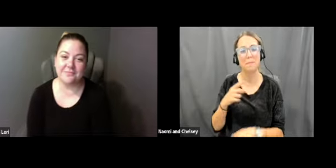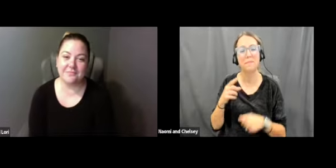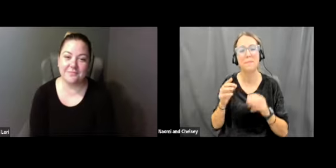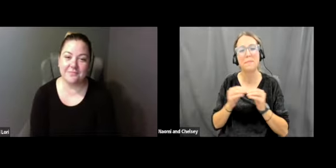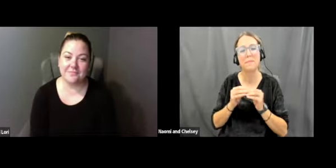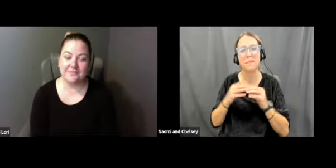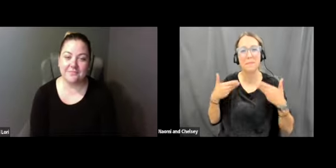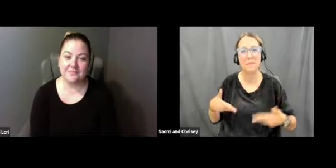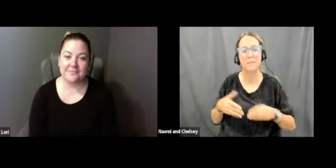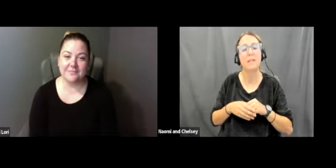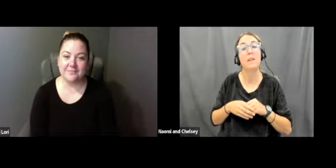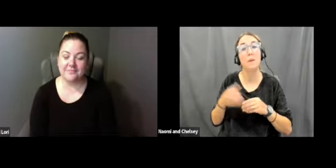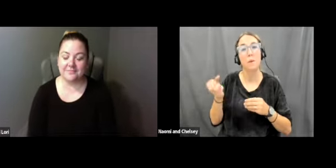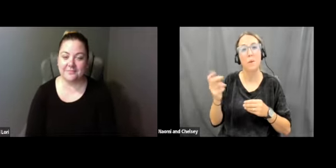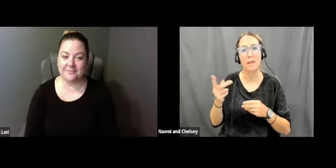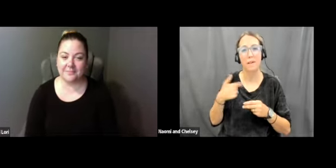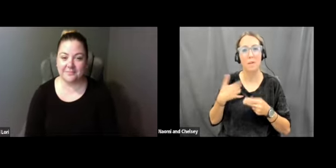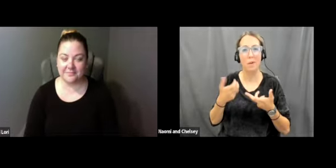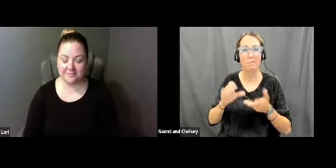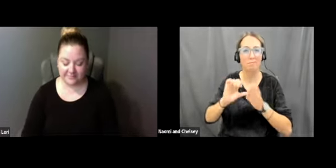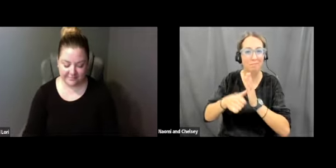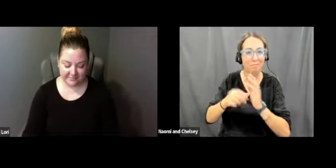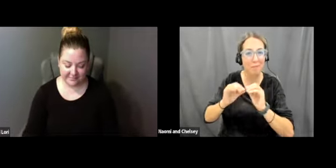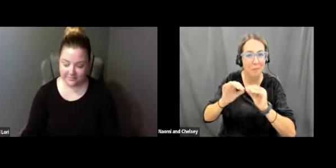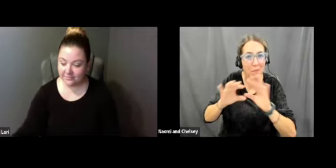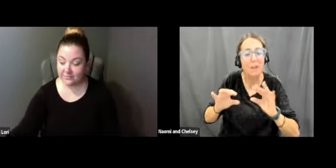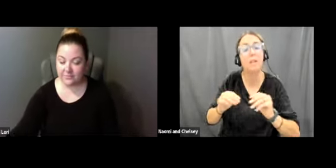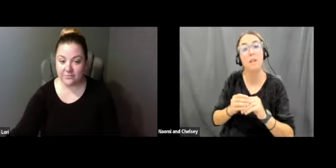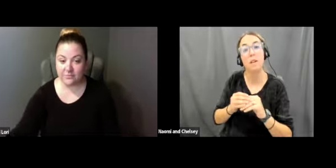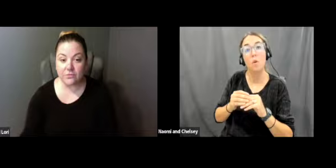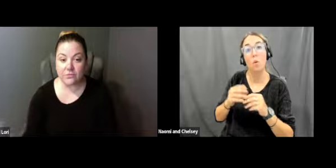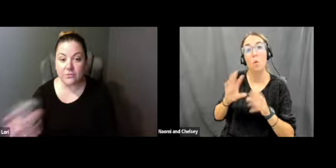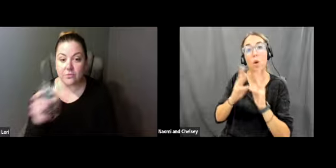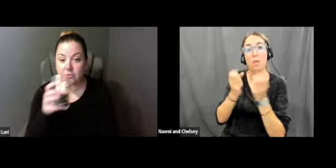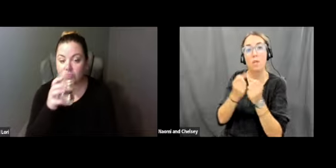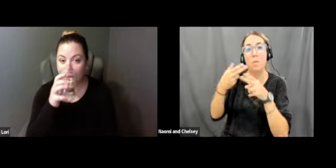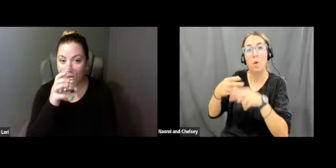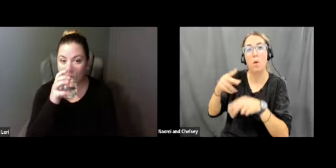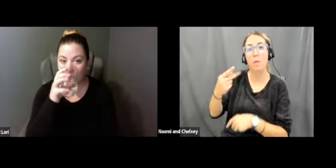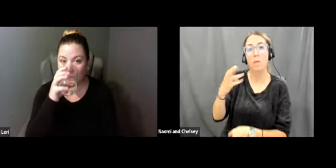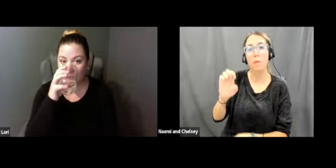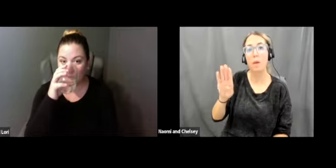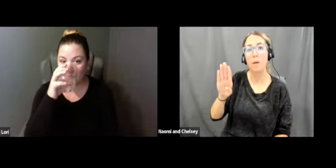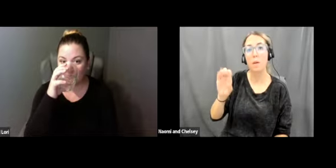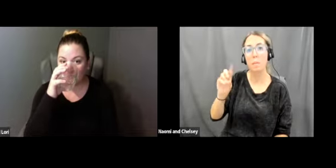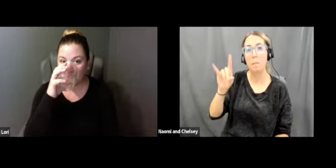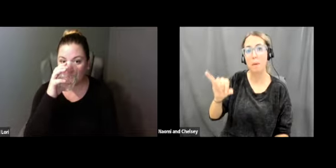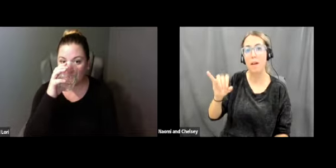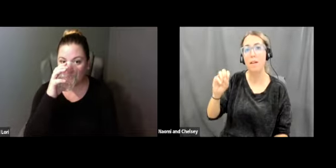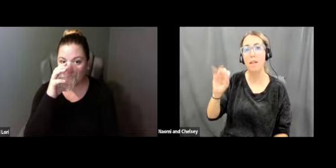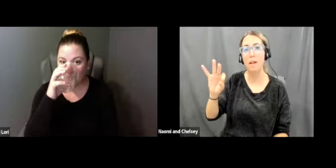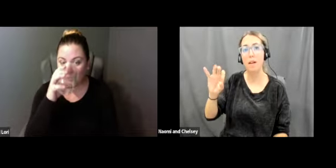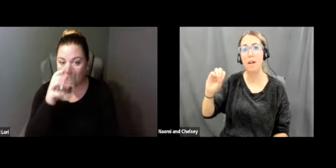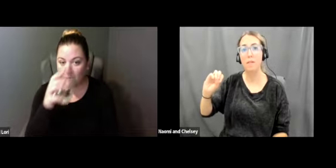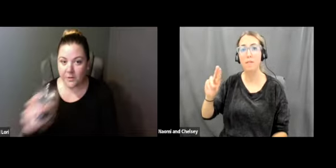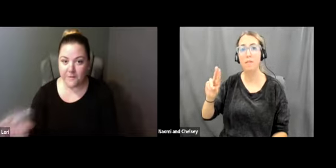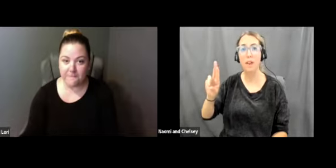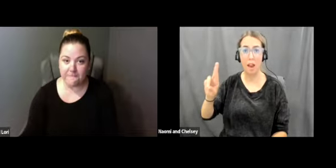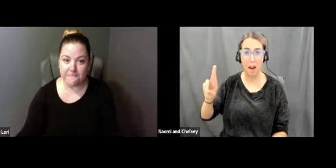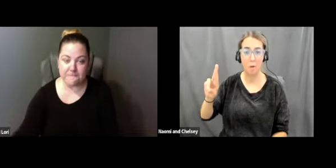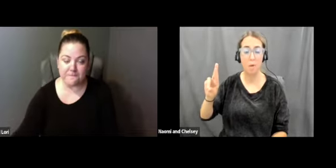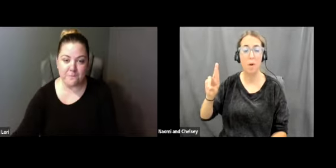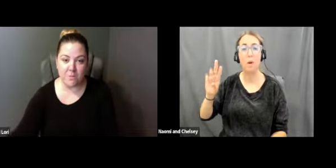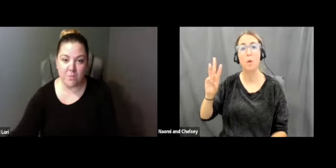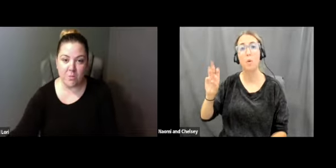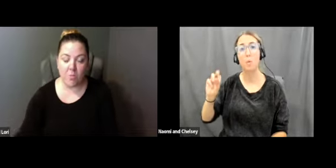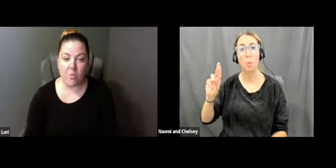a workshop called The Body of Our Work. It is on September 15th from 6 p.m. to 8:30 p.m. Eastern.